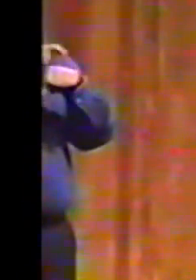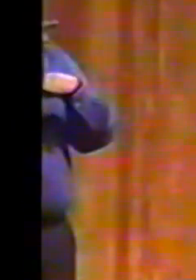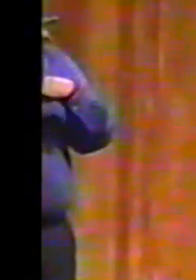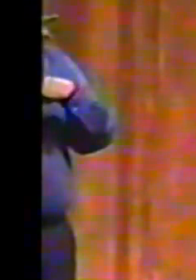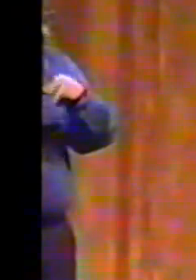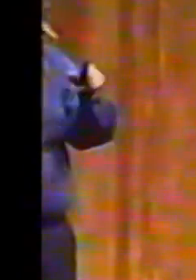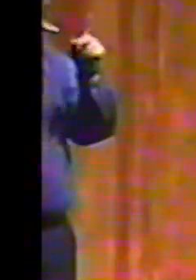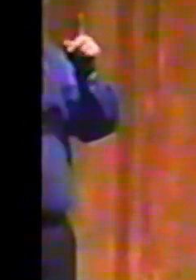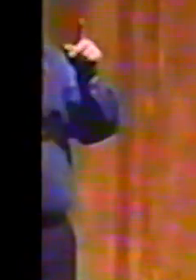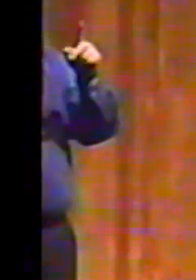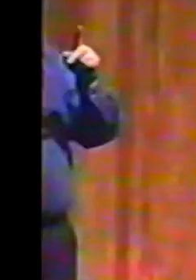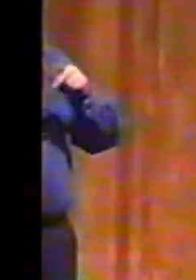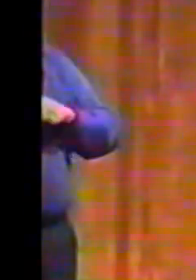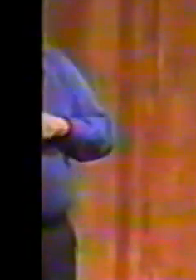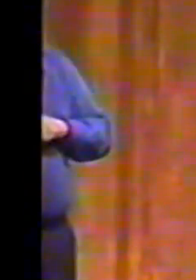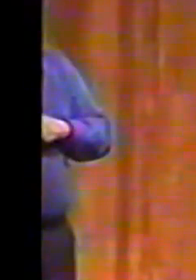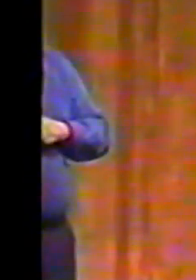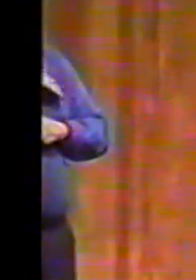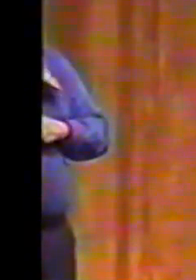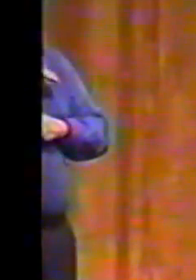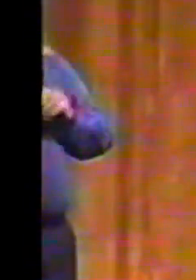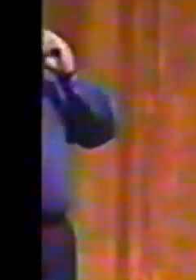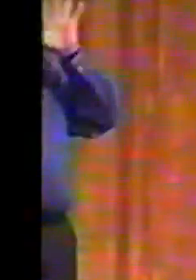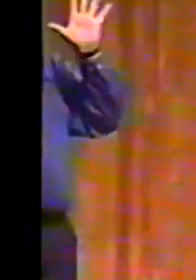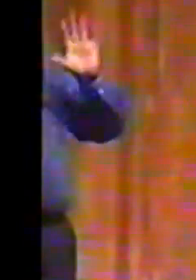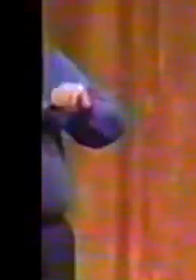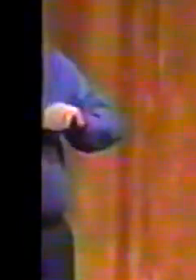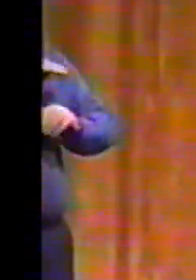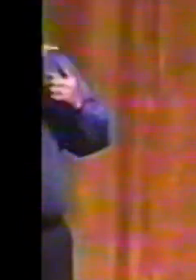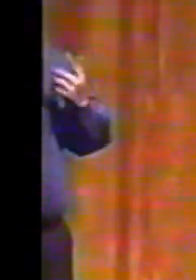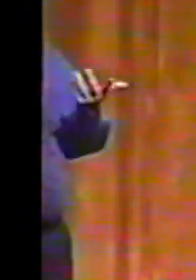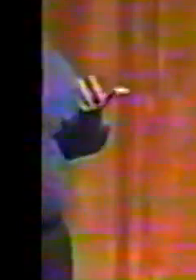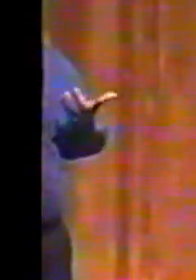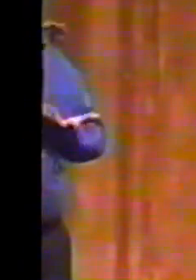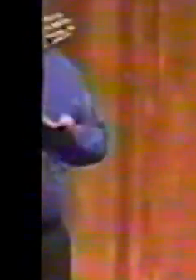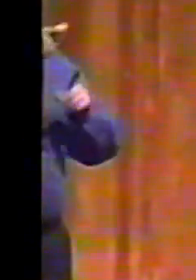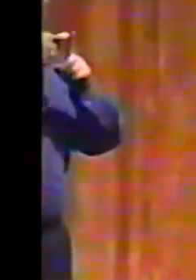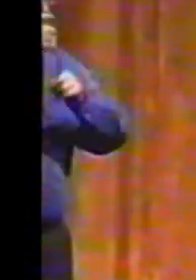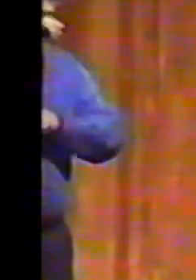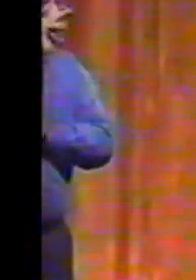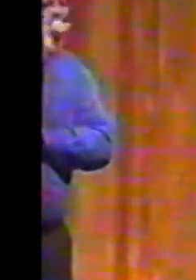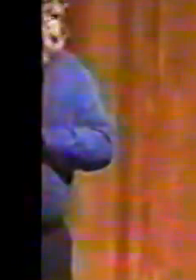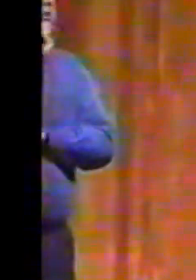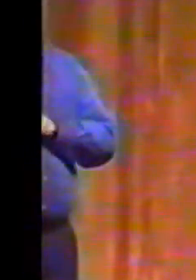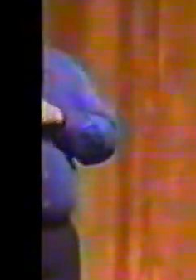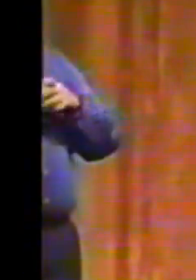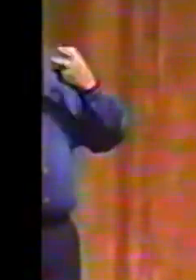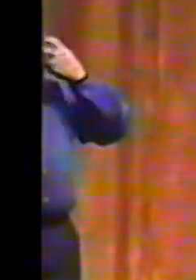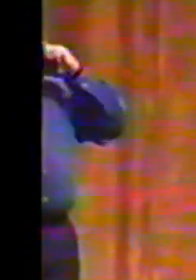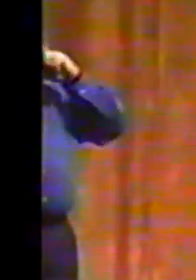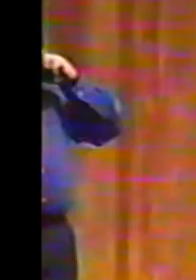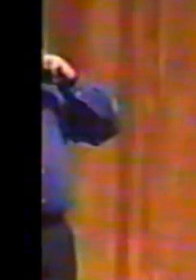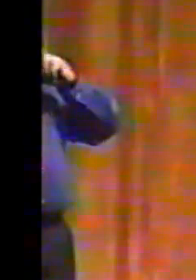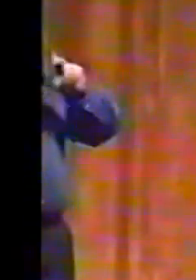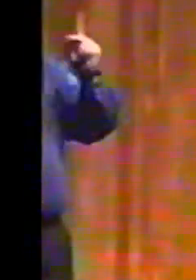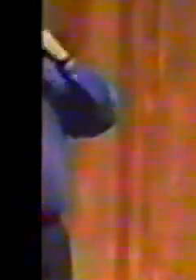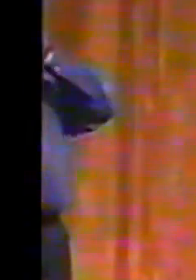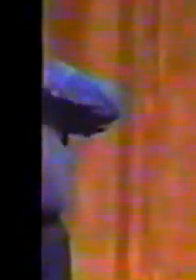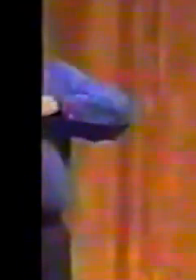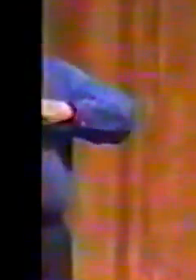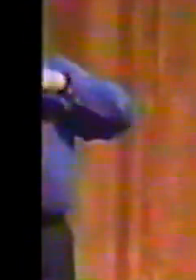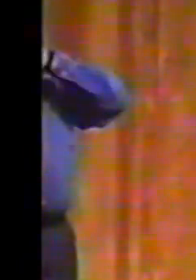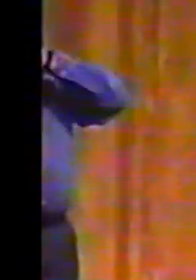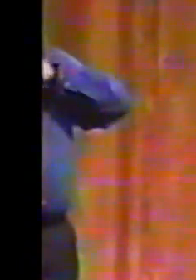out lies by people at the agency. So the problem really wasn't being warned off the story or being told not to write